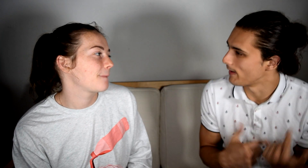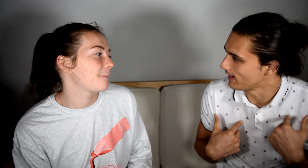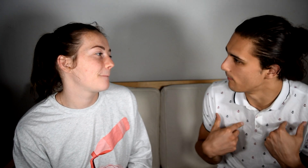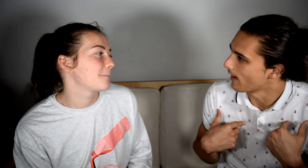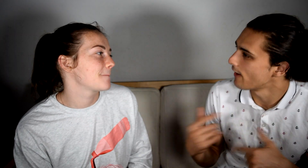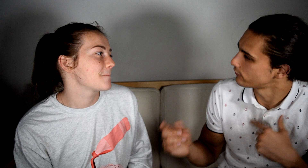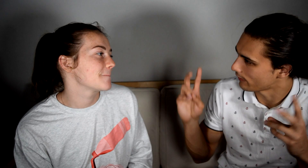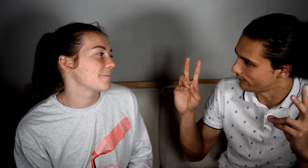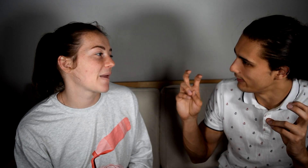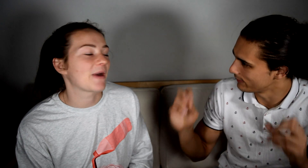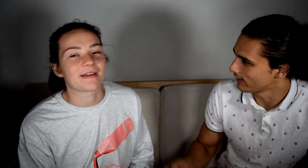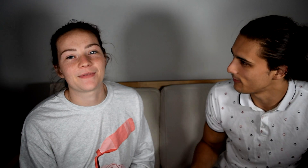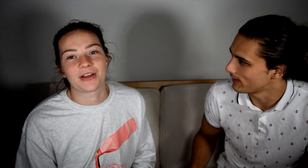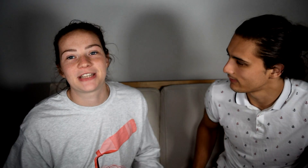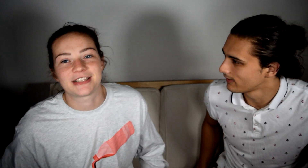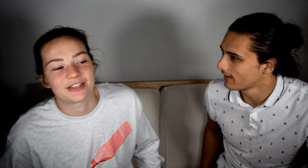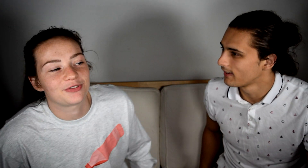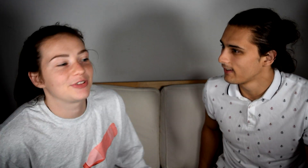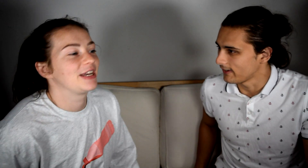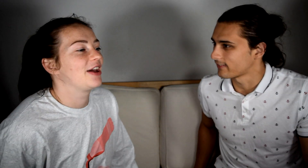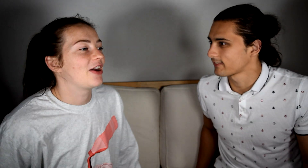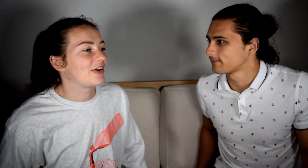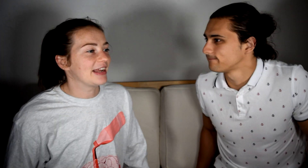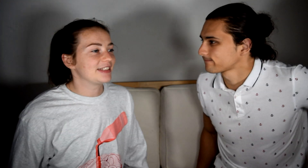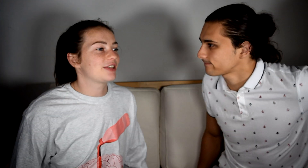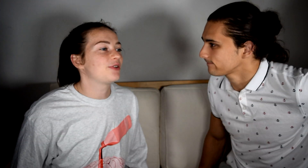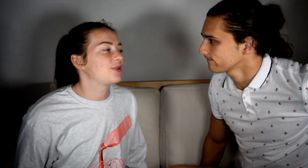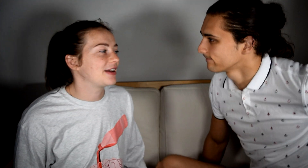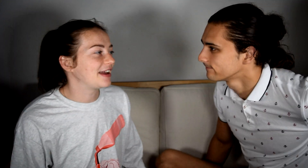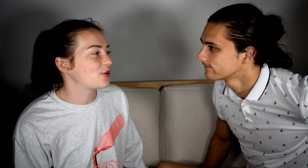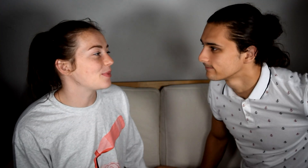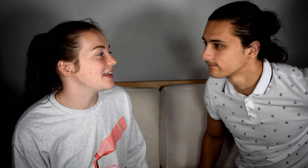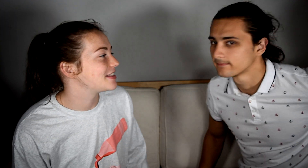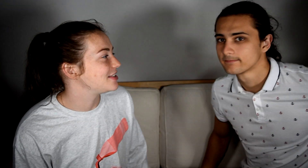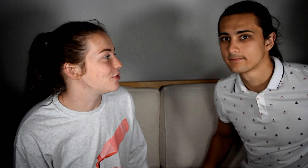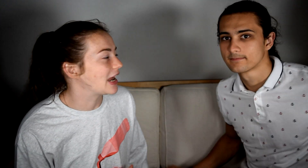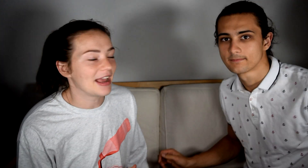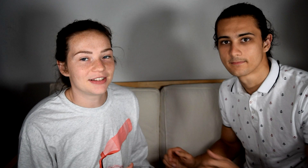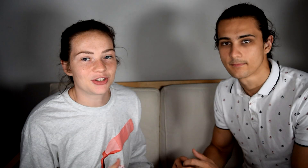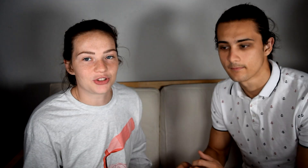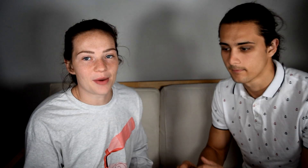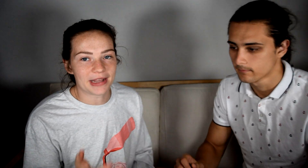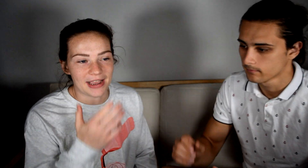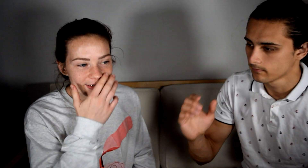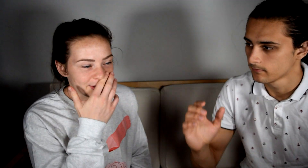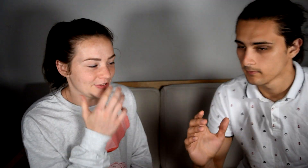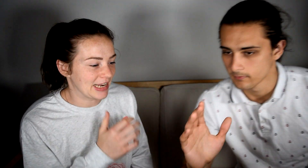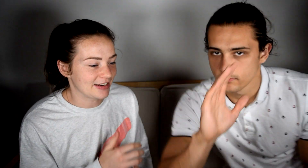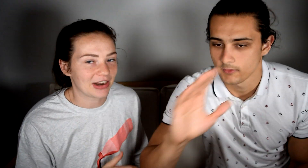name after I've learned the alphabet. I'll test you. Yes. All right. So, and normally it's your right hand. It's your dominant hand, so you're right-handed, right? Okay.